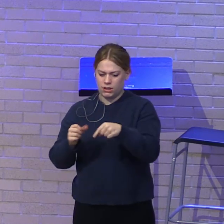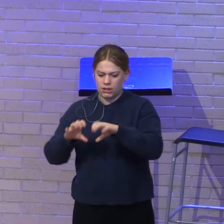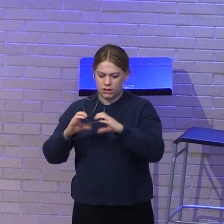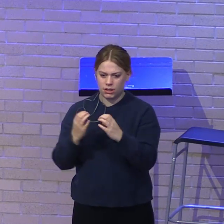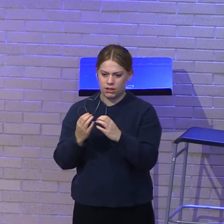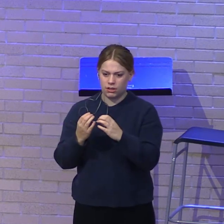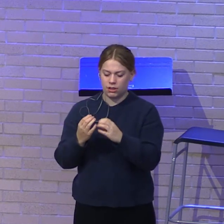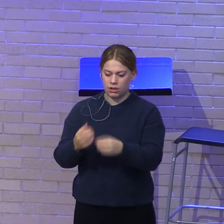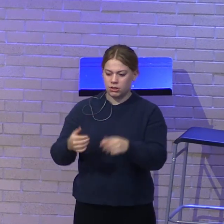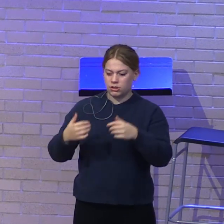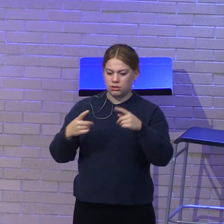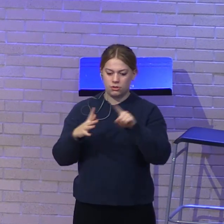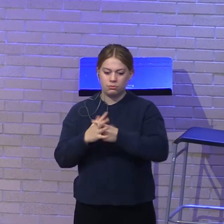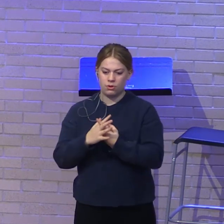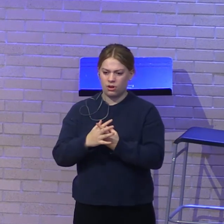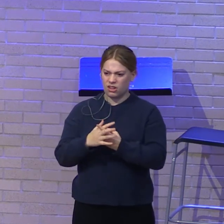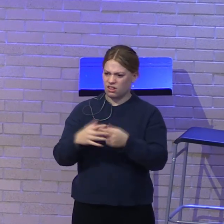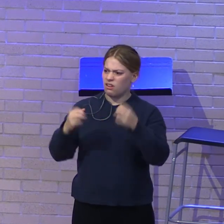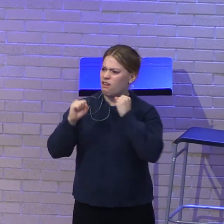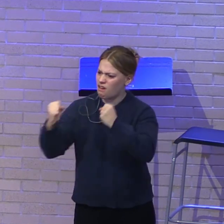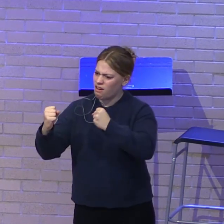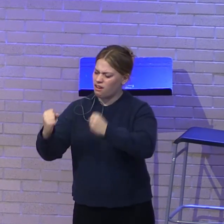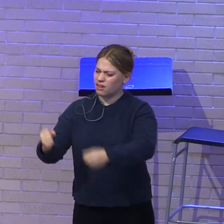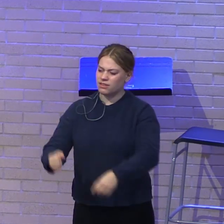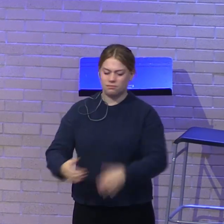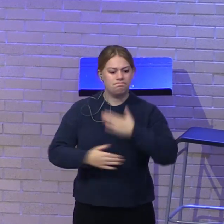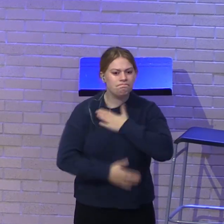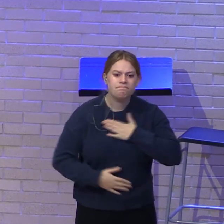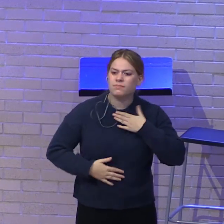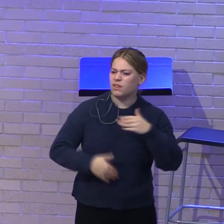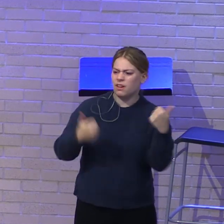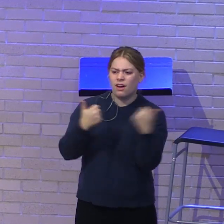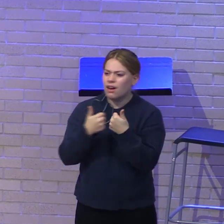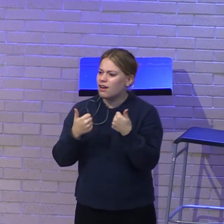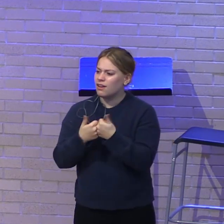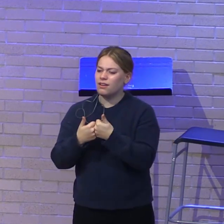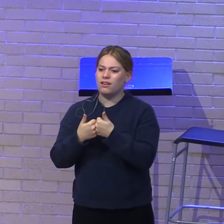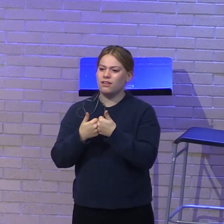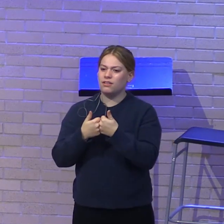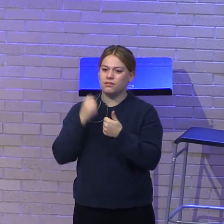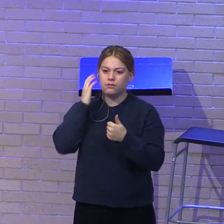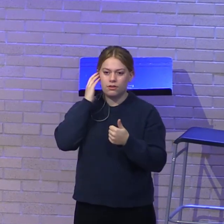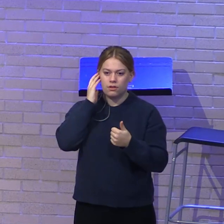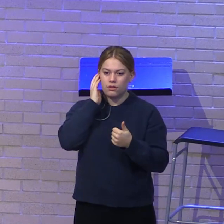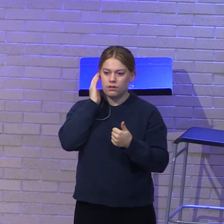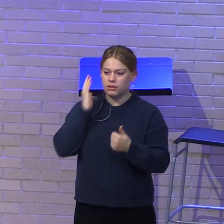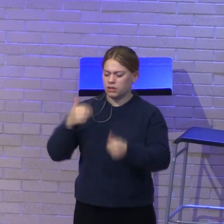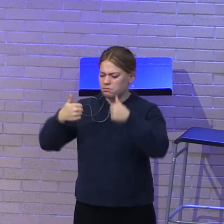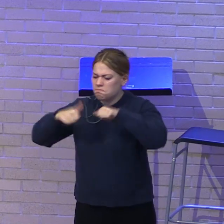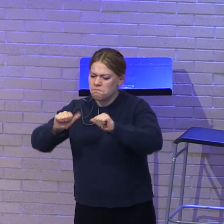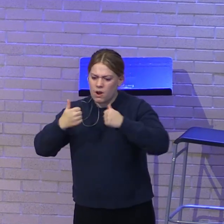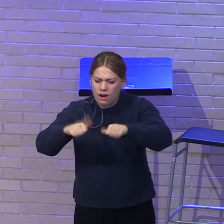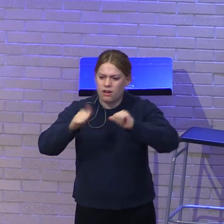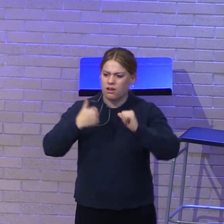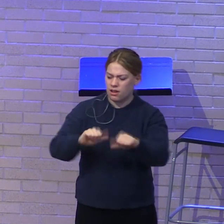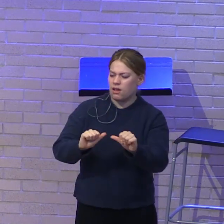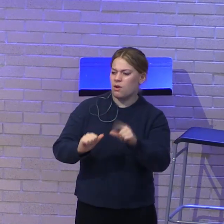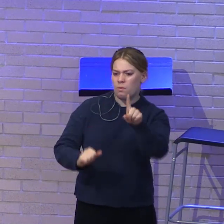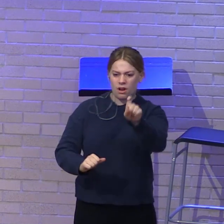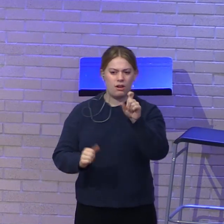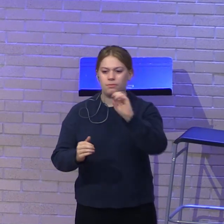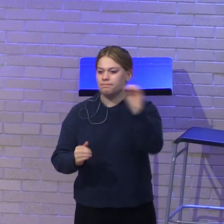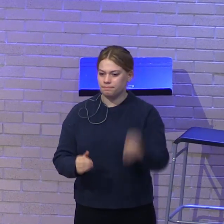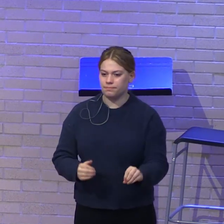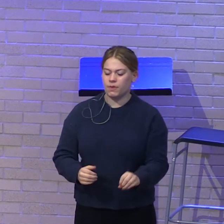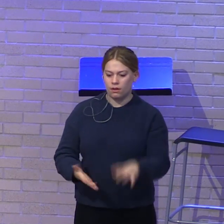start off very strong. You enjoy the course, and it challenges you. You're putting all your effort in this course, and you learn a